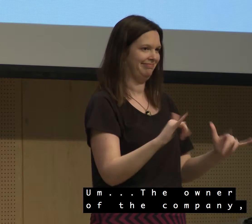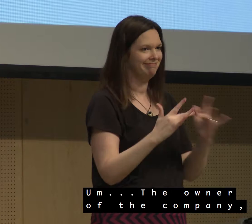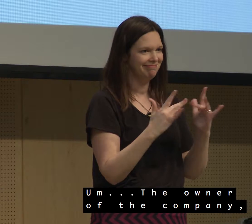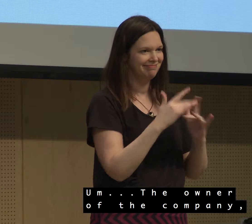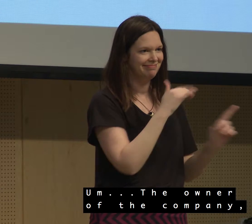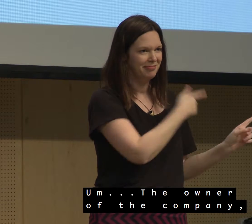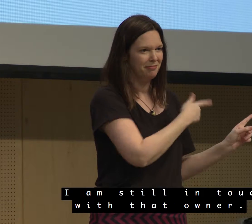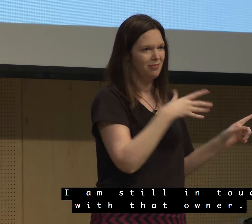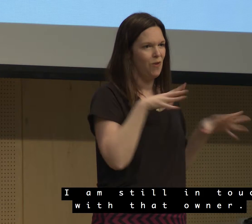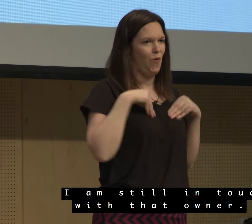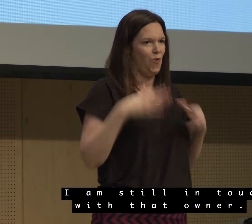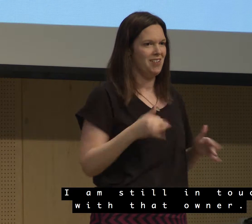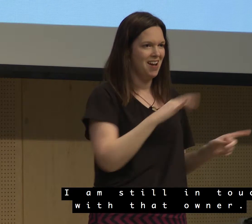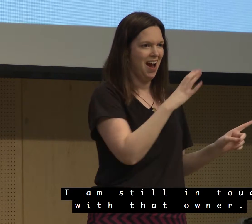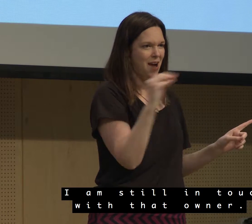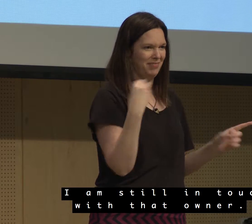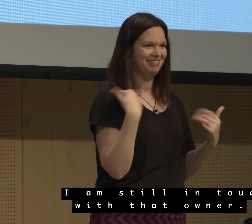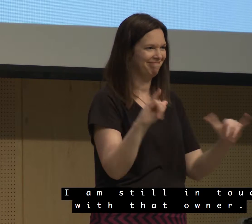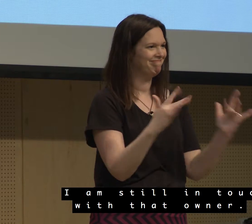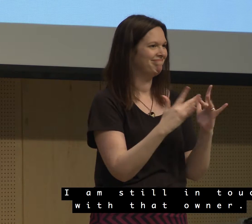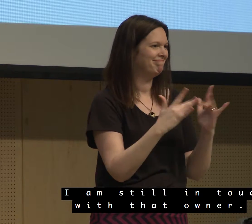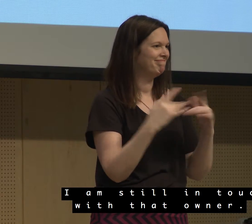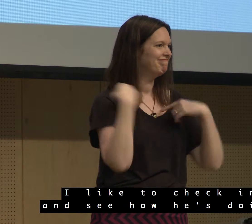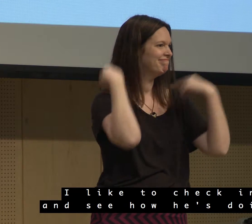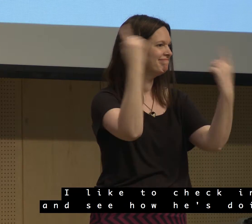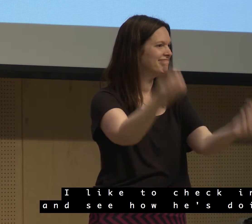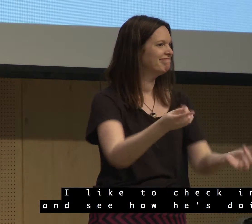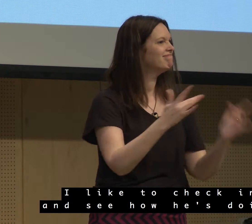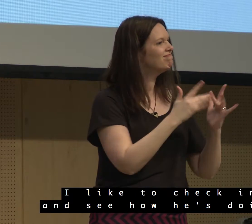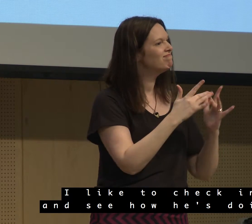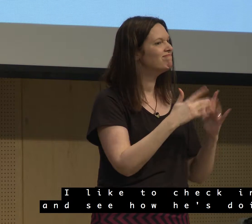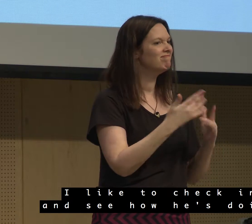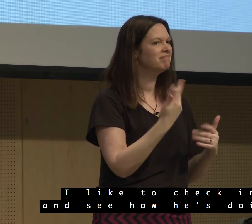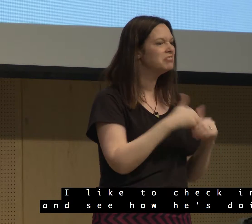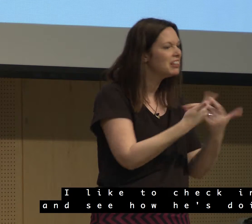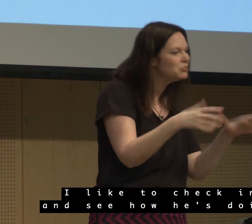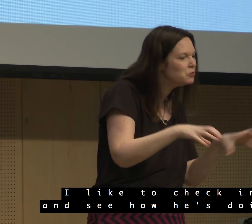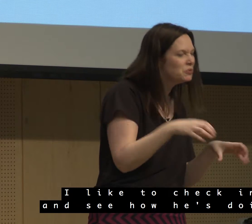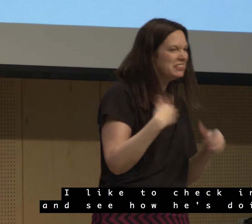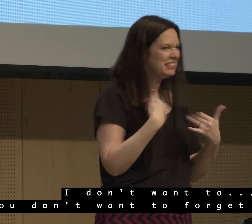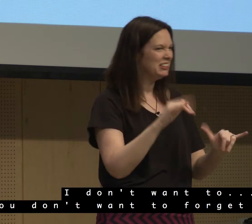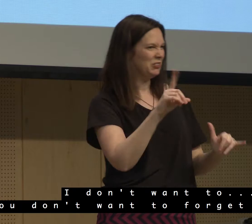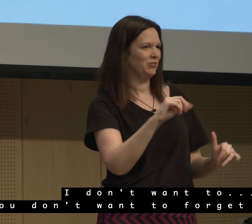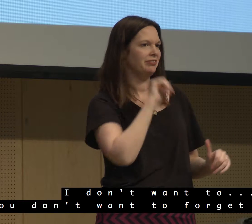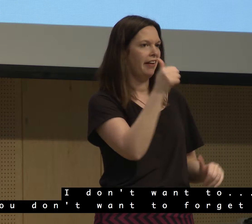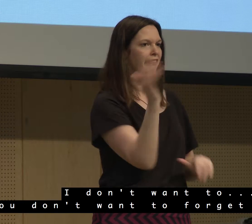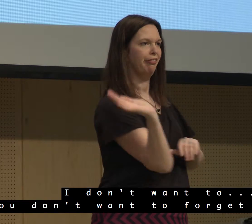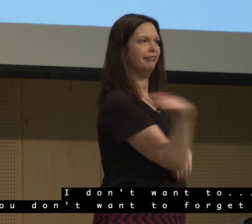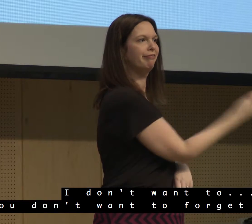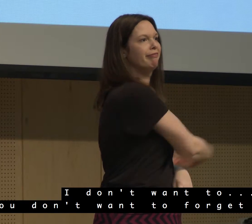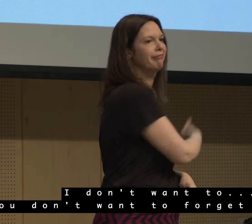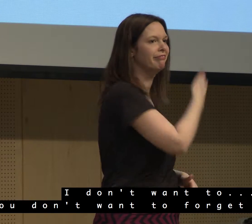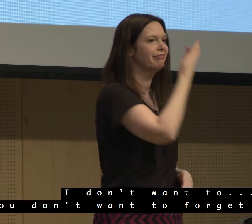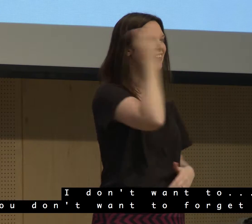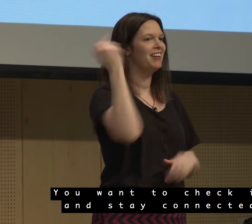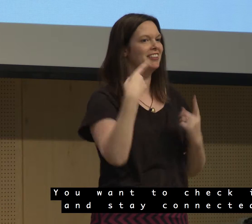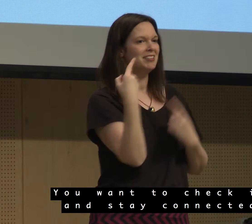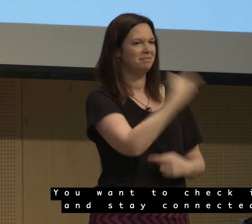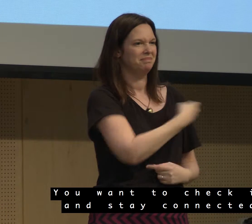The owner of the company, I am still in touch with that owner. I like to check in and see how he's doing. You don't want to forget people. You want to